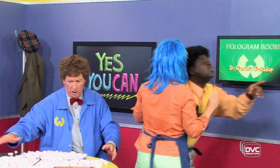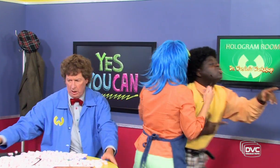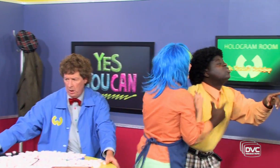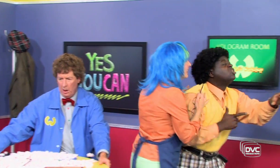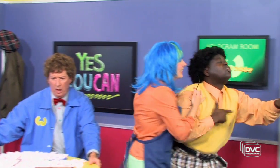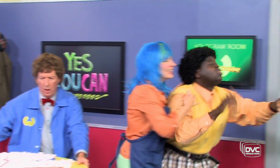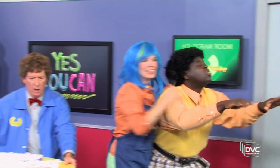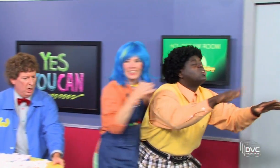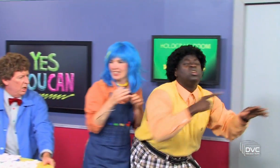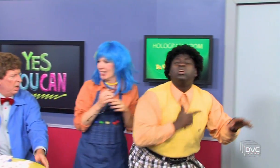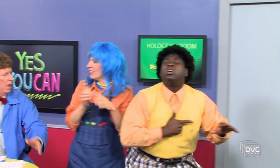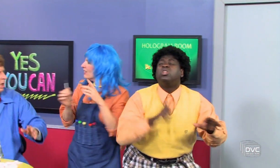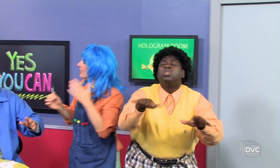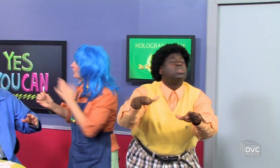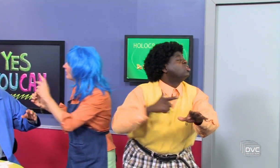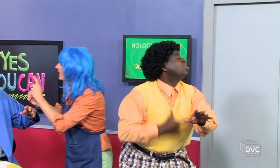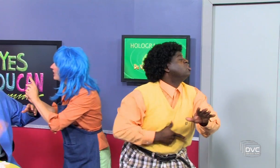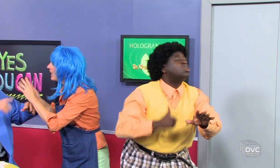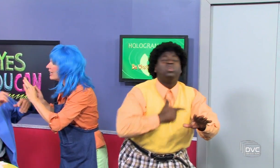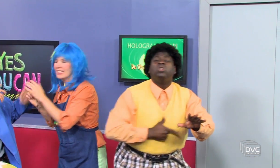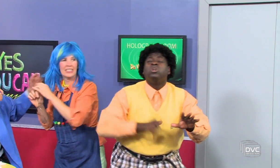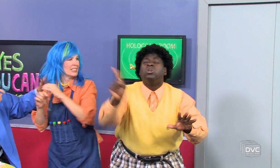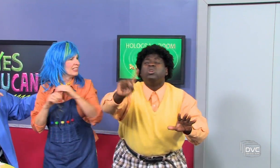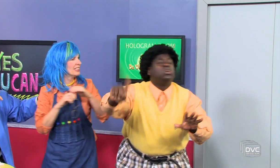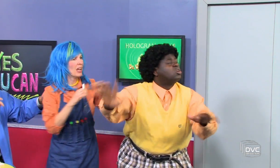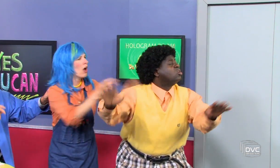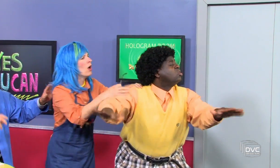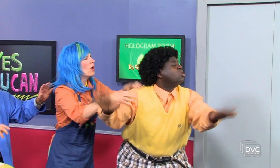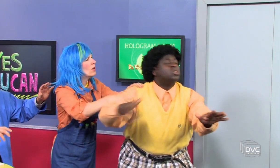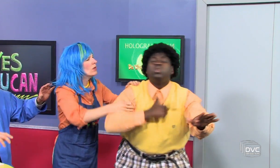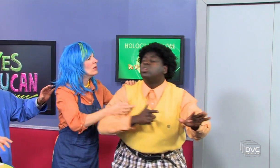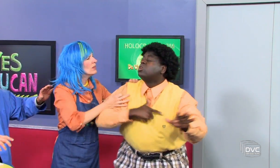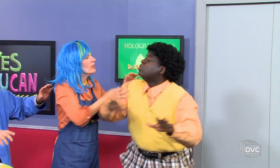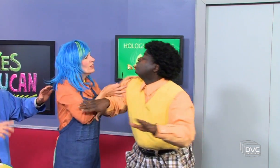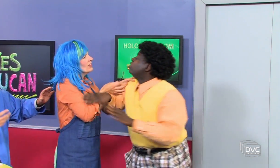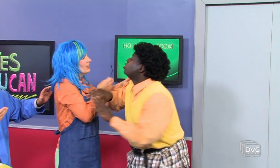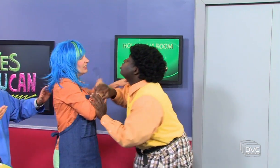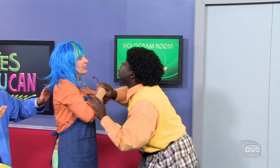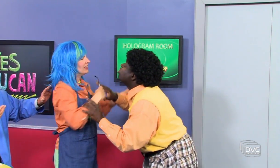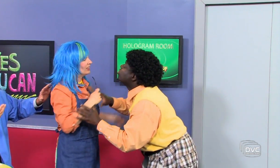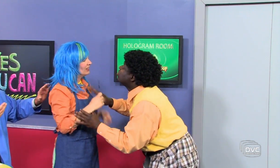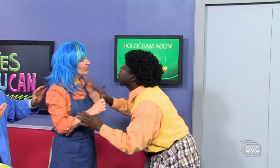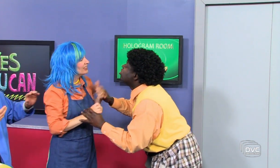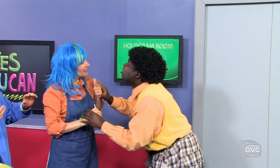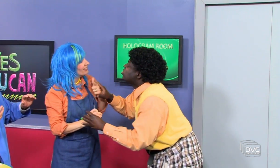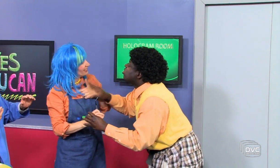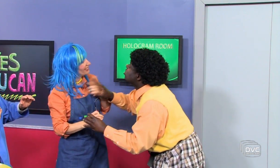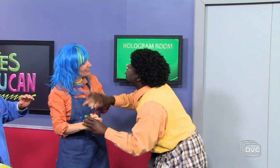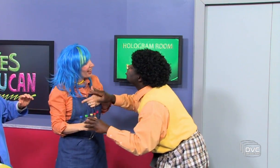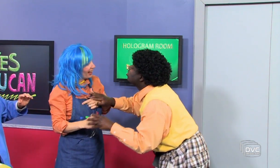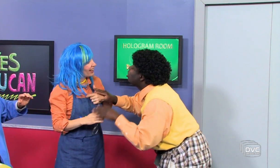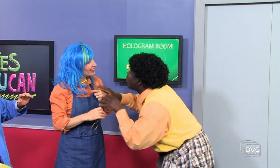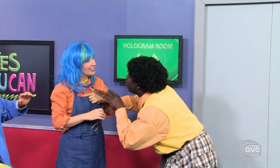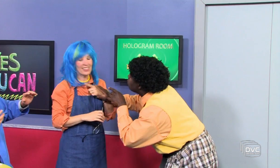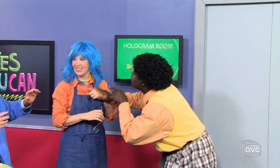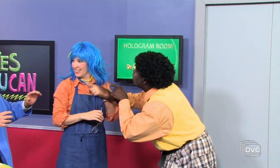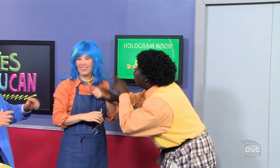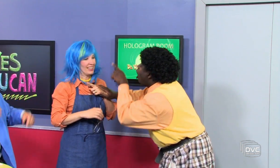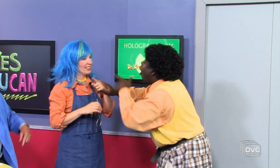Over here? Dr. Wonder! What's going on? Just a minute. Wonder. What? Okay. Dr. Wonder's over here. I'm